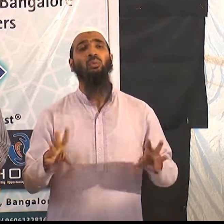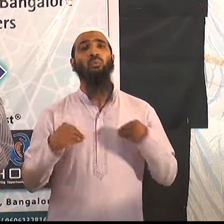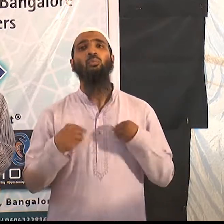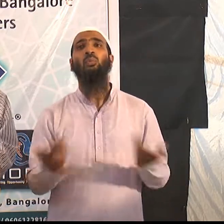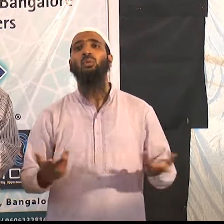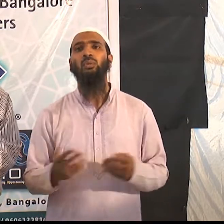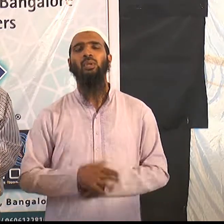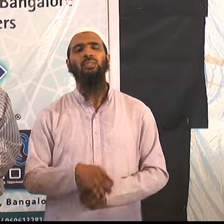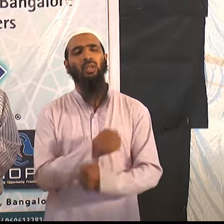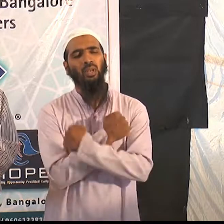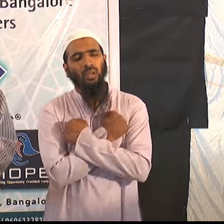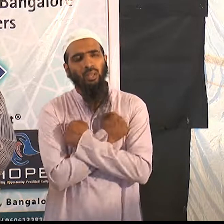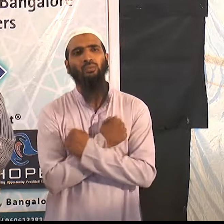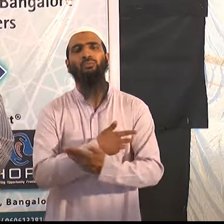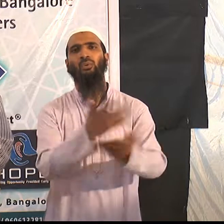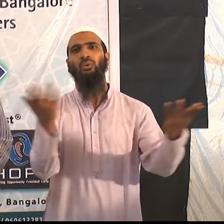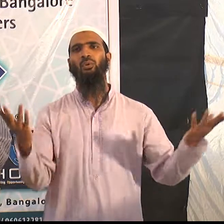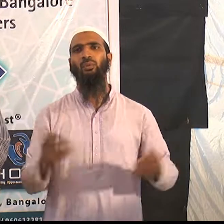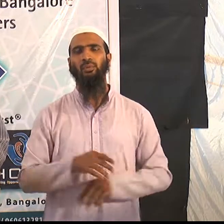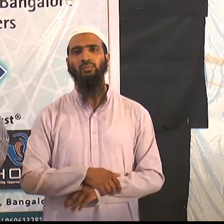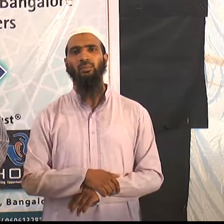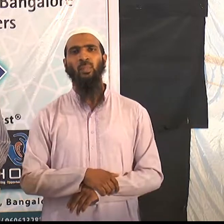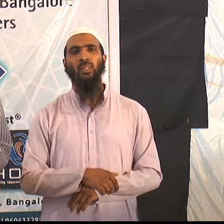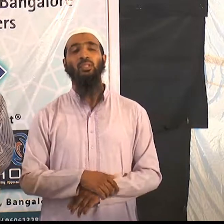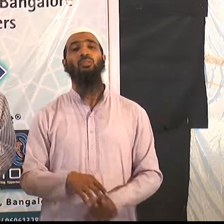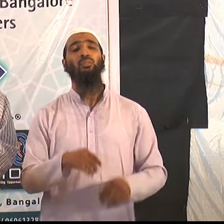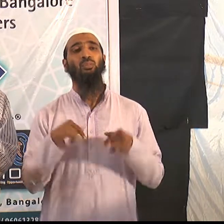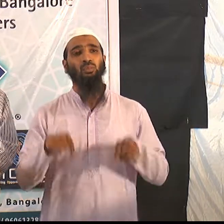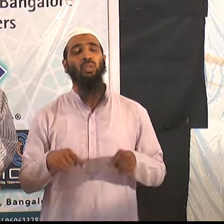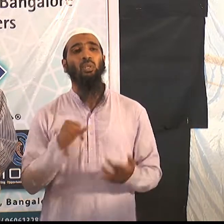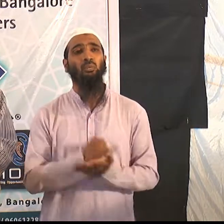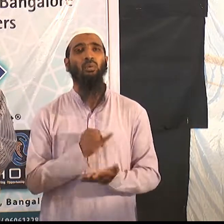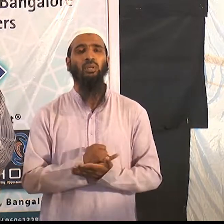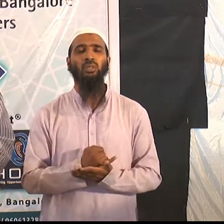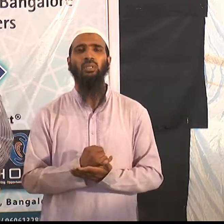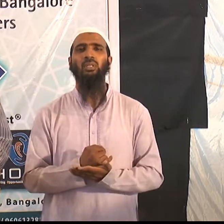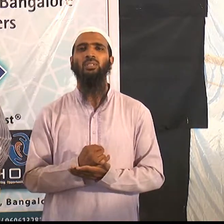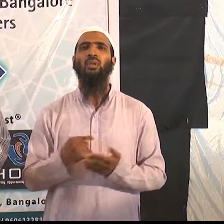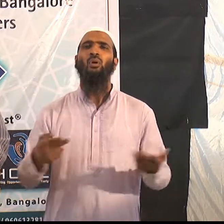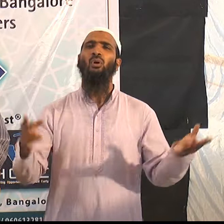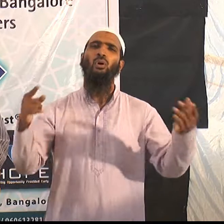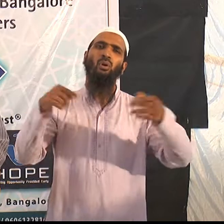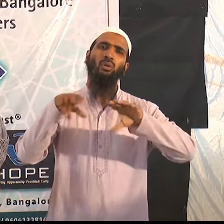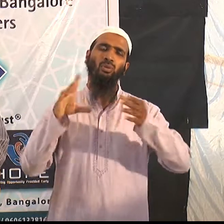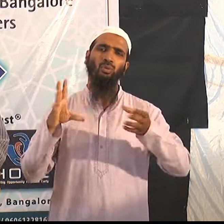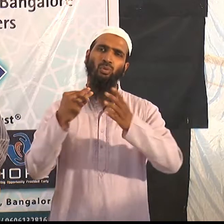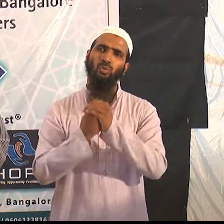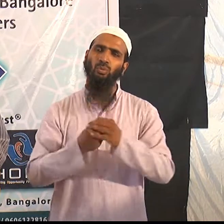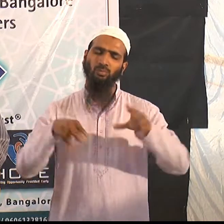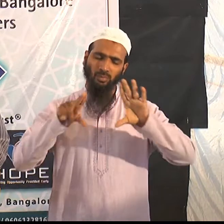I'm talking about charity of being together. I'm talking about charity of friendship.